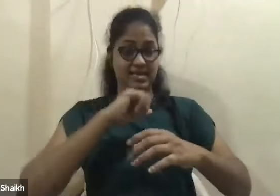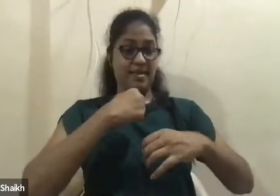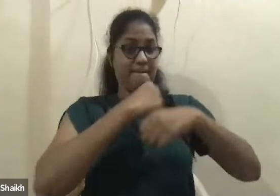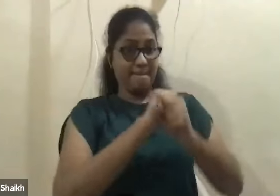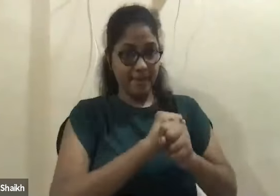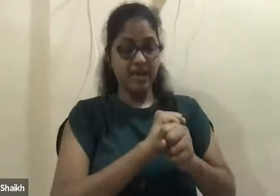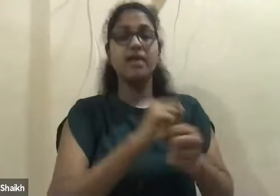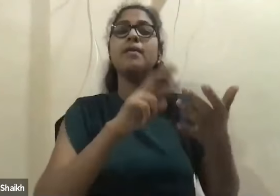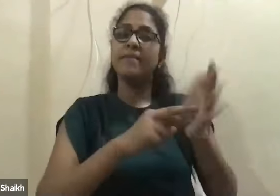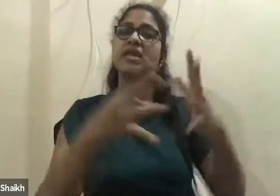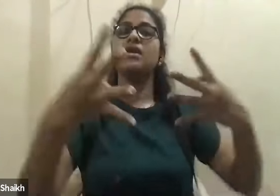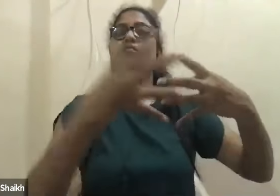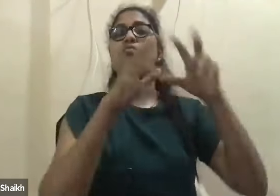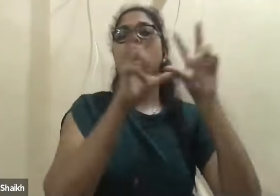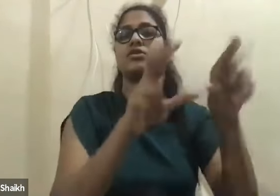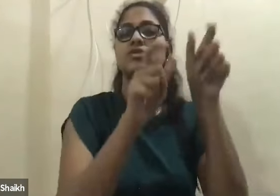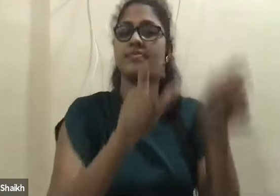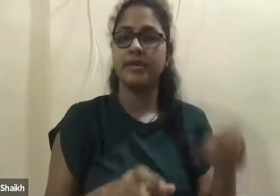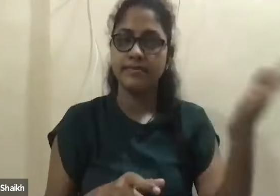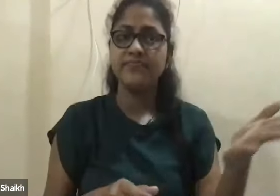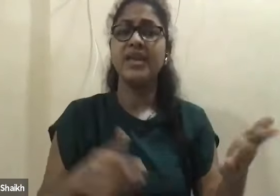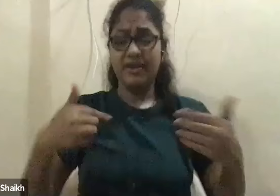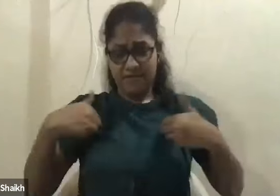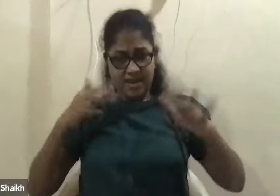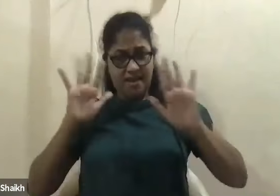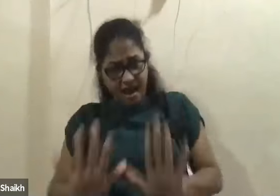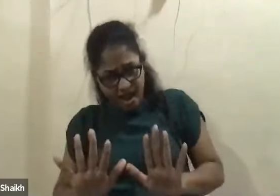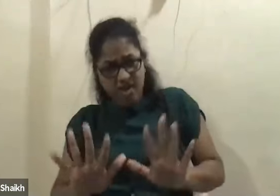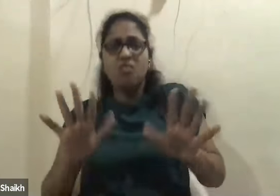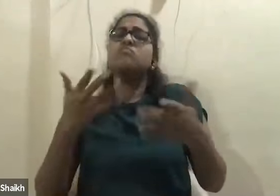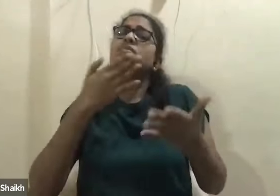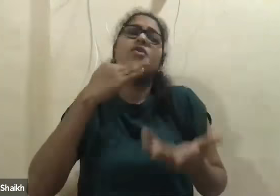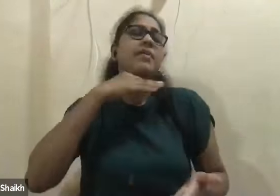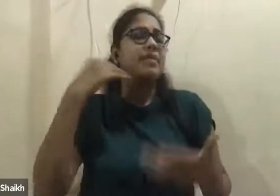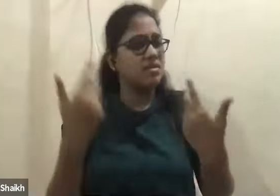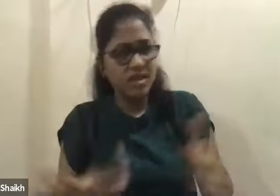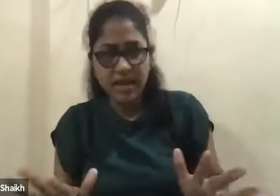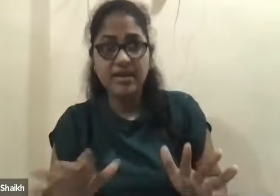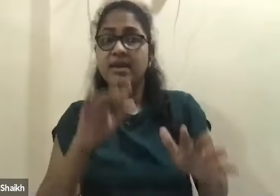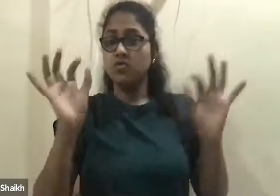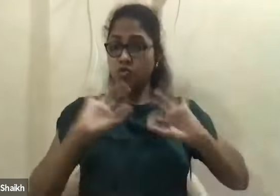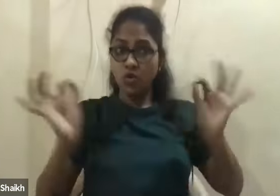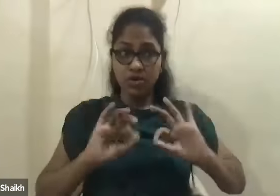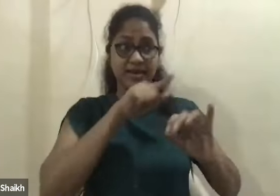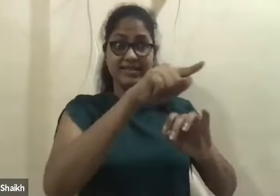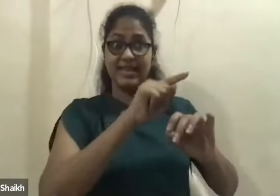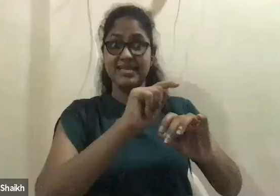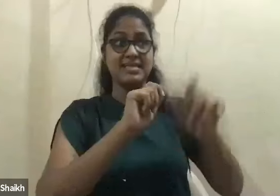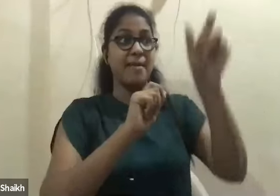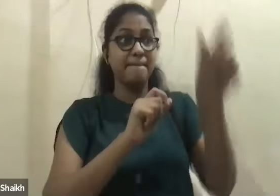are alive and even when we are not there, this entity, that we have made will become our gatekeepers,